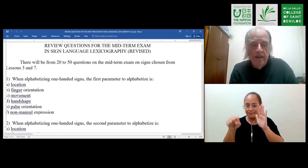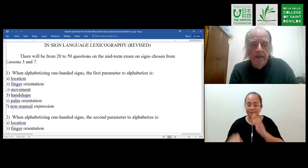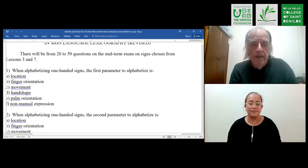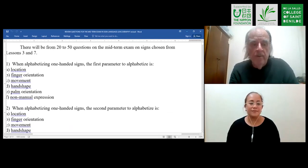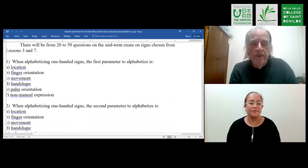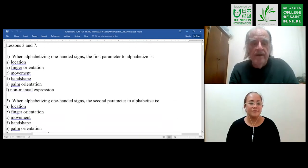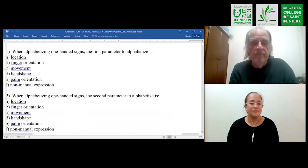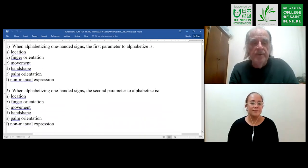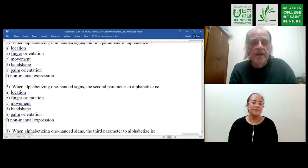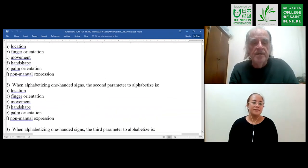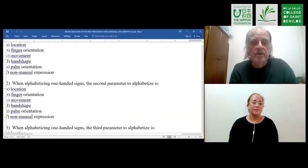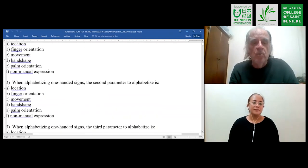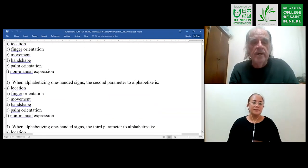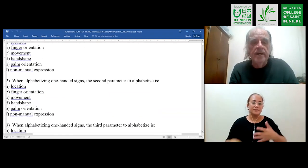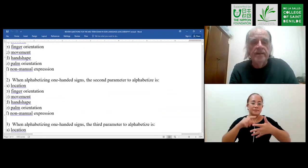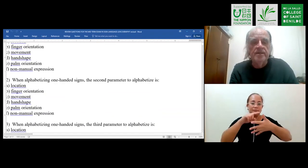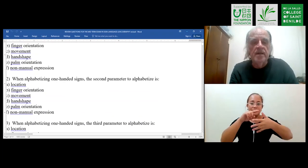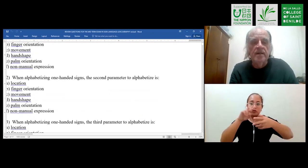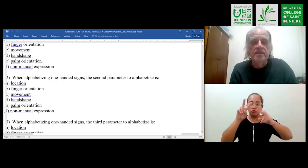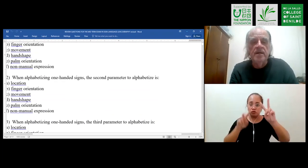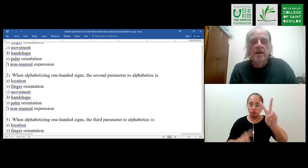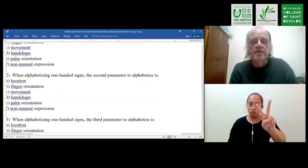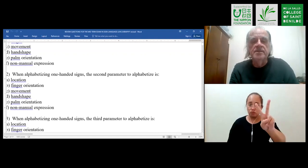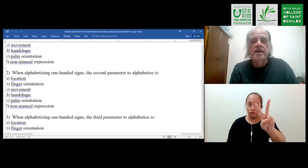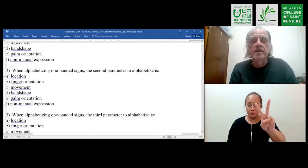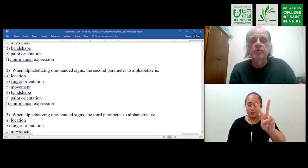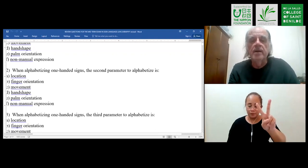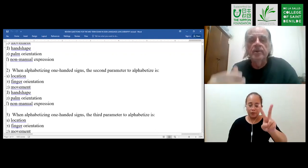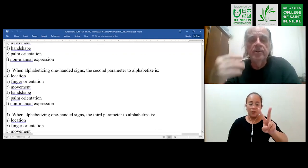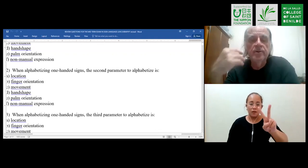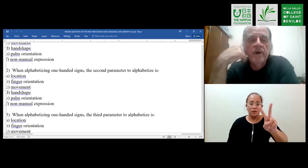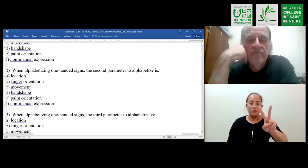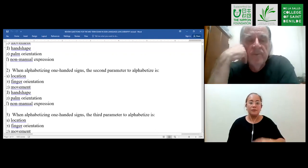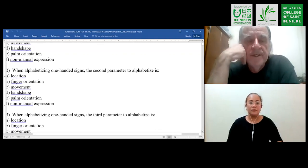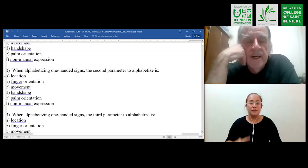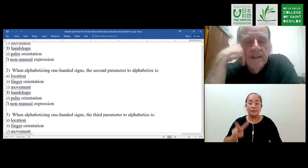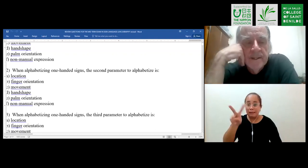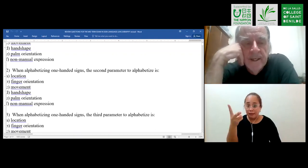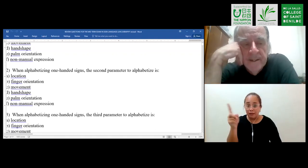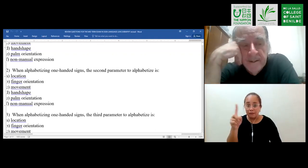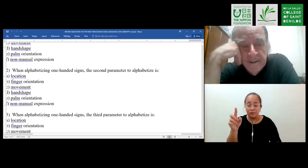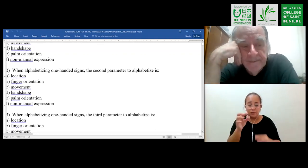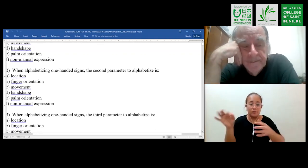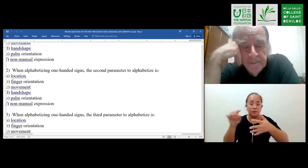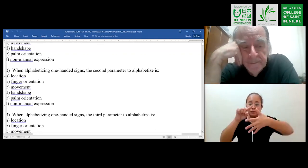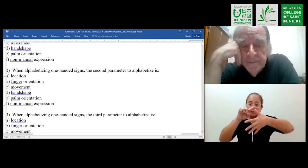Okay, when alphabetizing one-handed signs, the second parameter to alphabetize is?